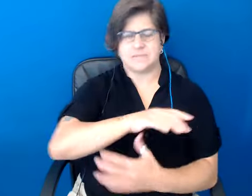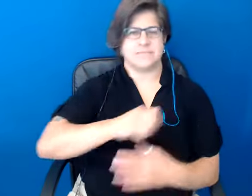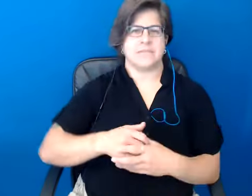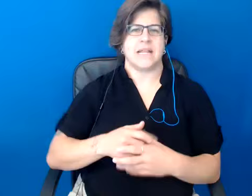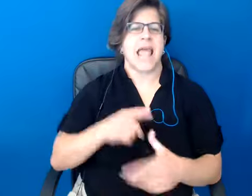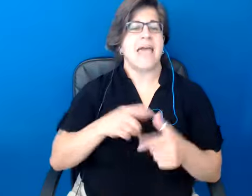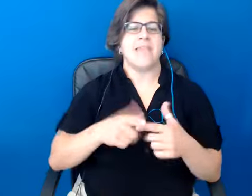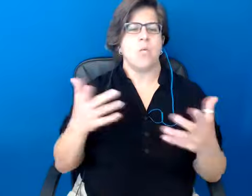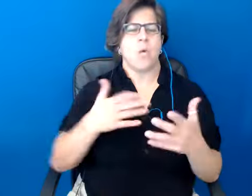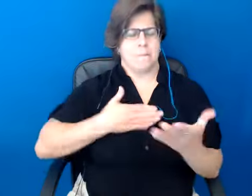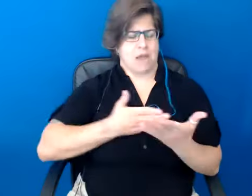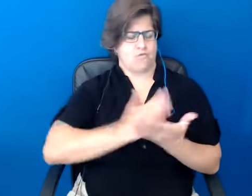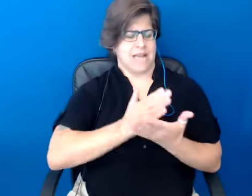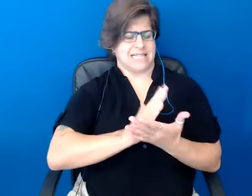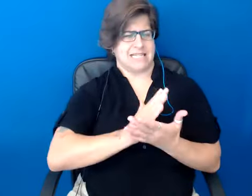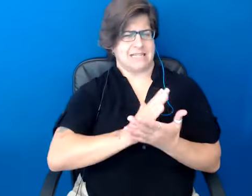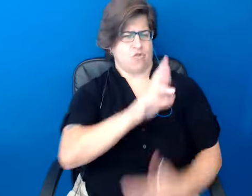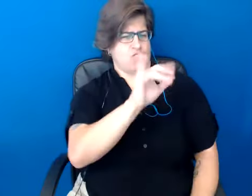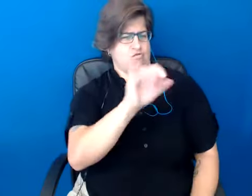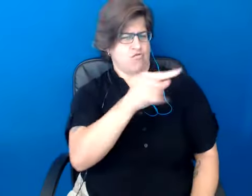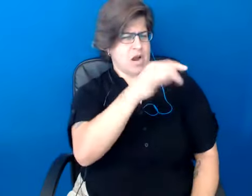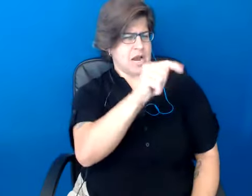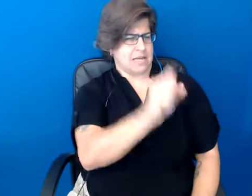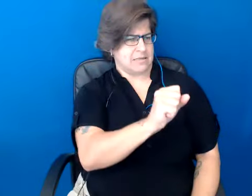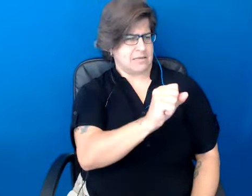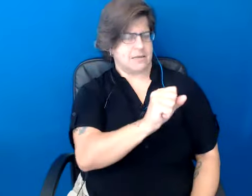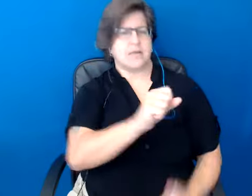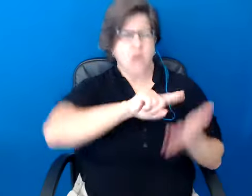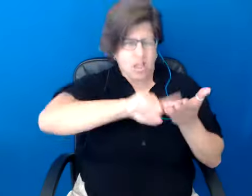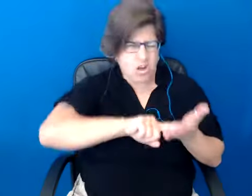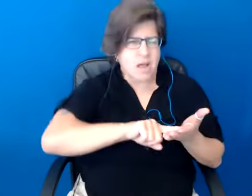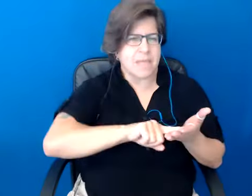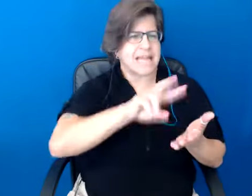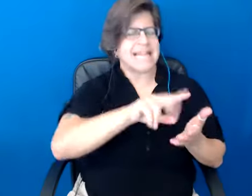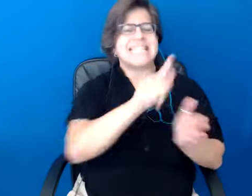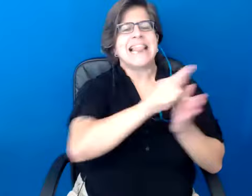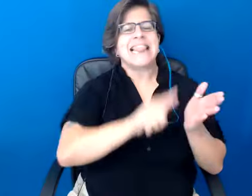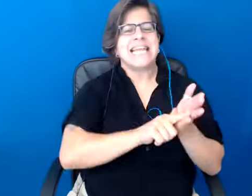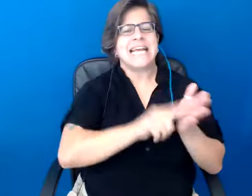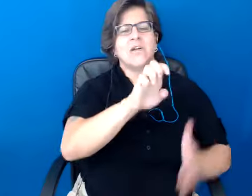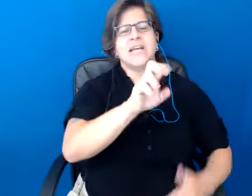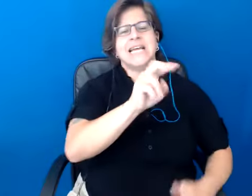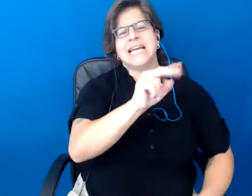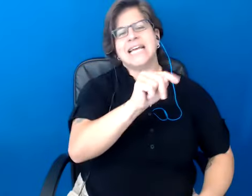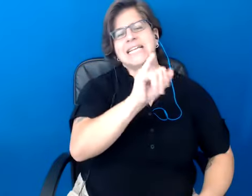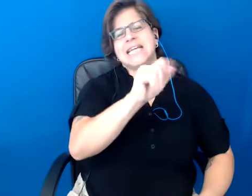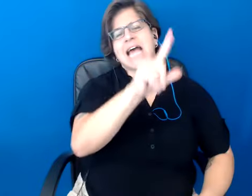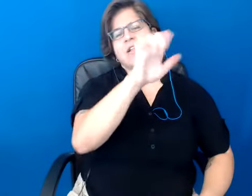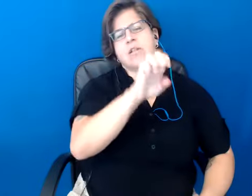purpose. So, and then what are my rights? So I looked up a definition of, and it said it was